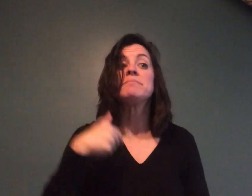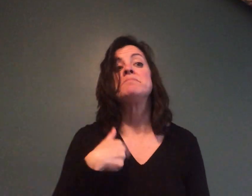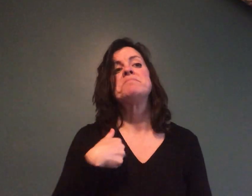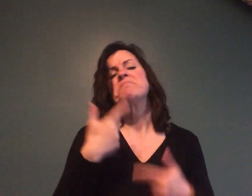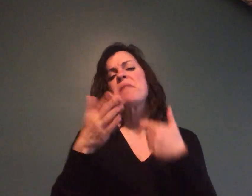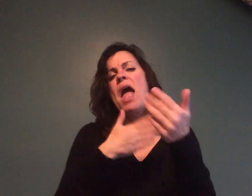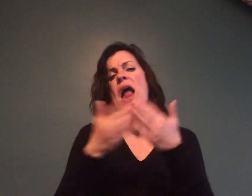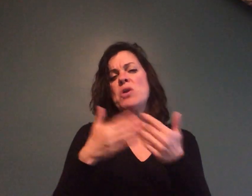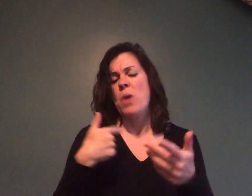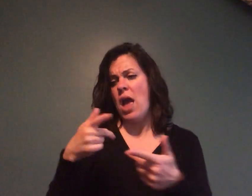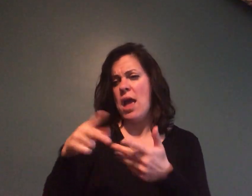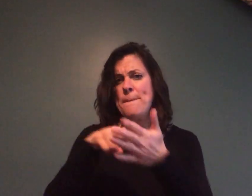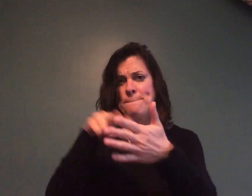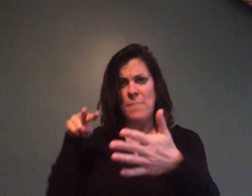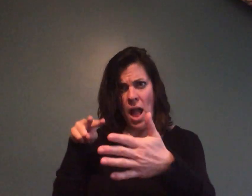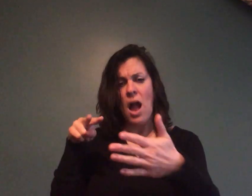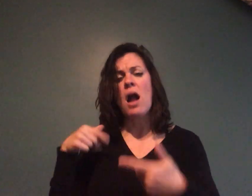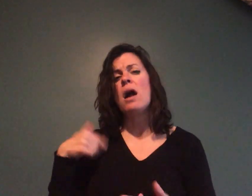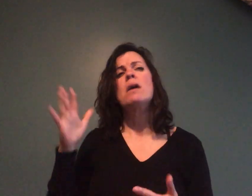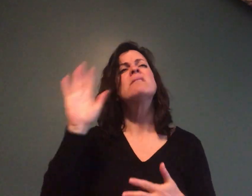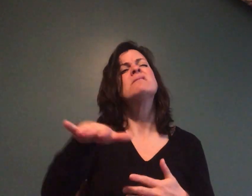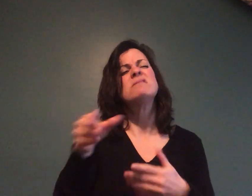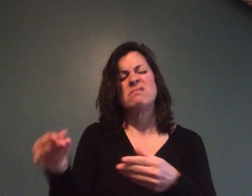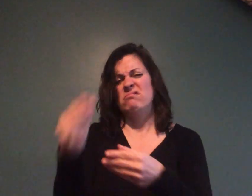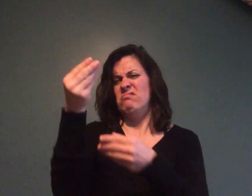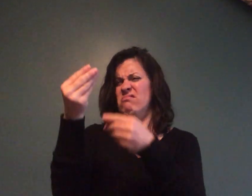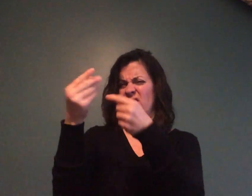she says, plug it in. Well, I did.